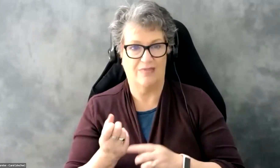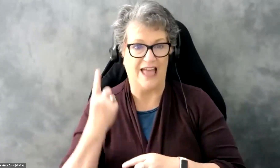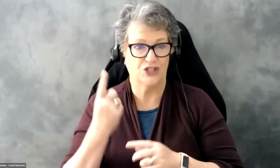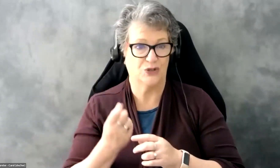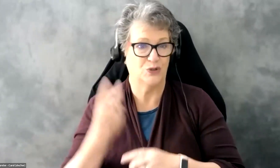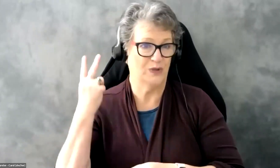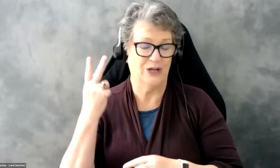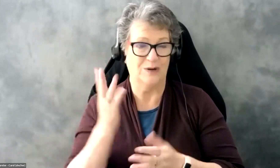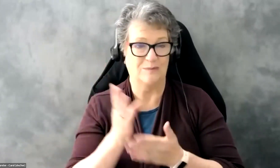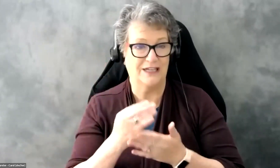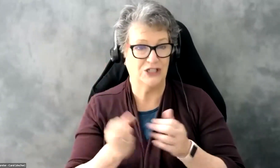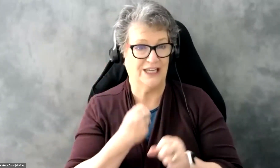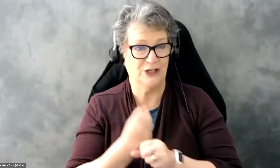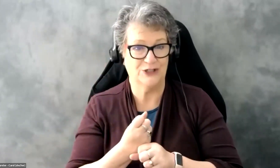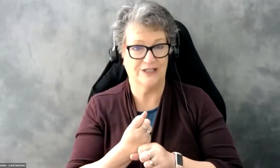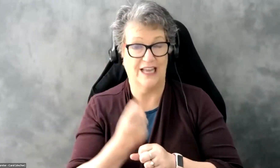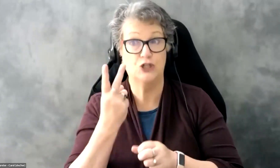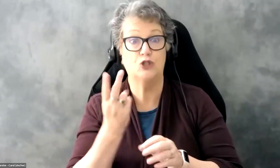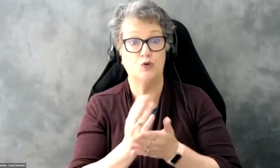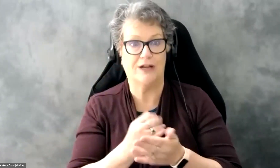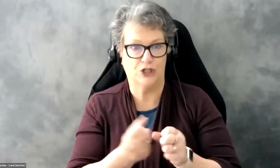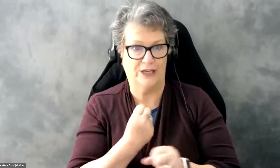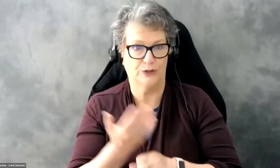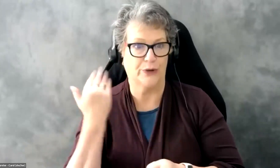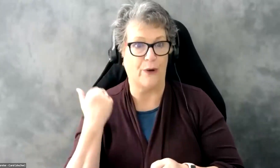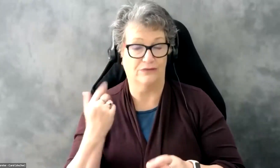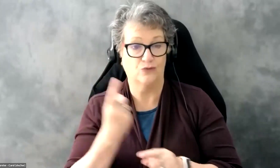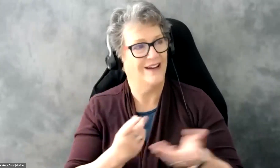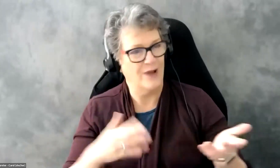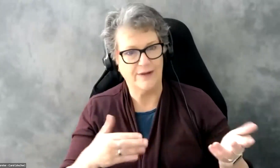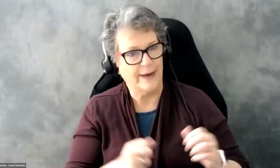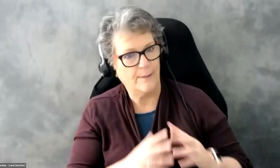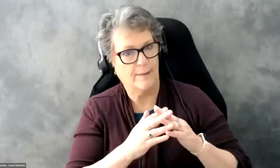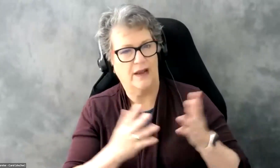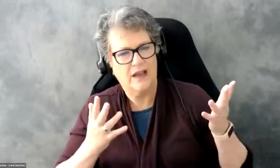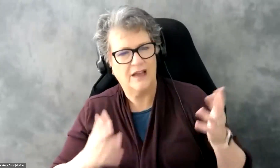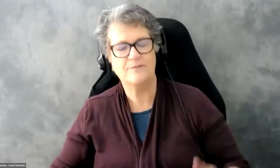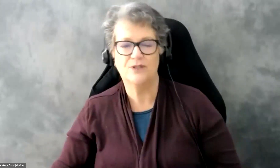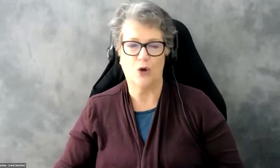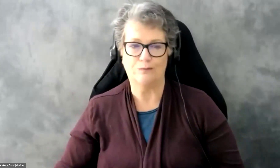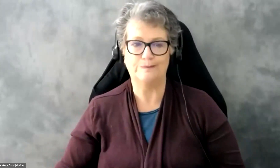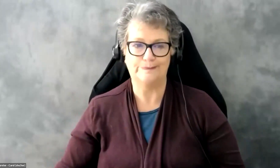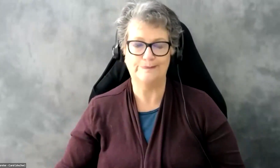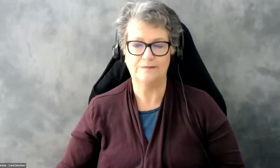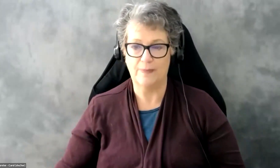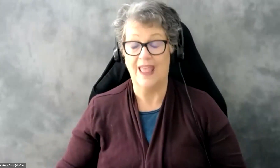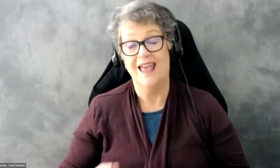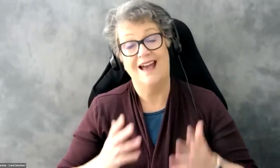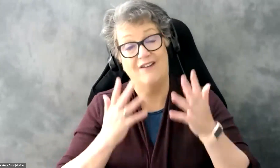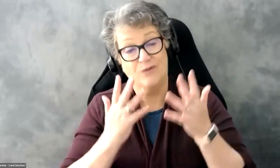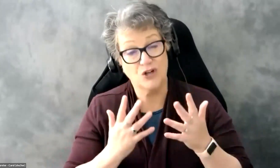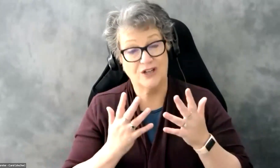2 budget years. Two budget years ago now. Yeah. Some things. Yeah. No, absolutely. And